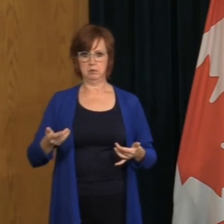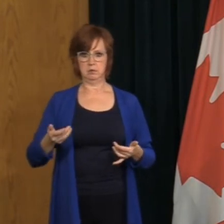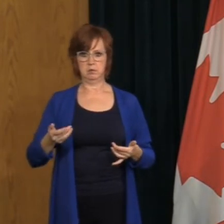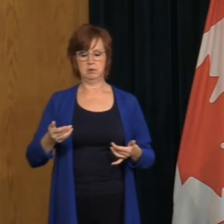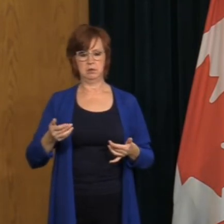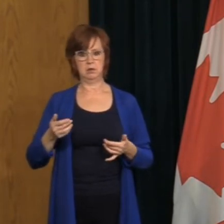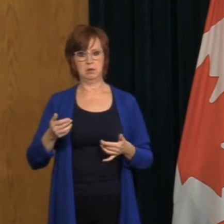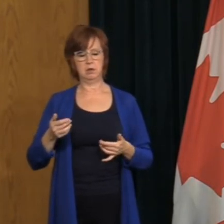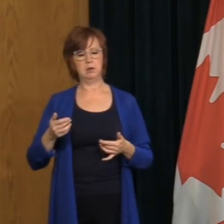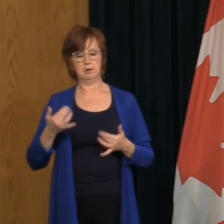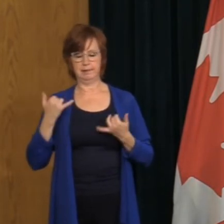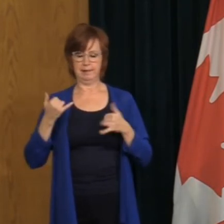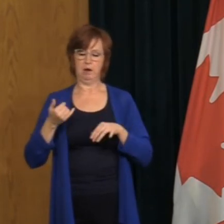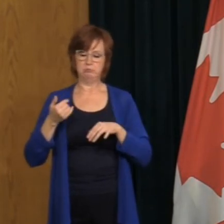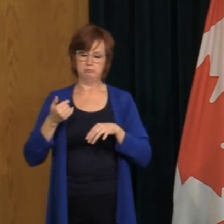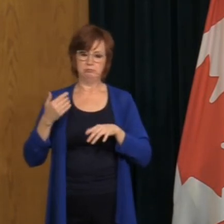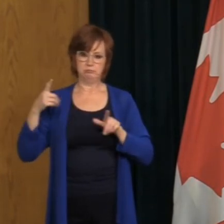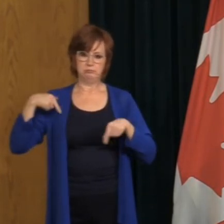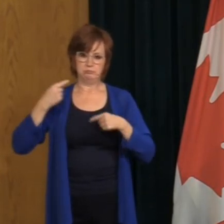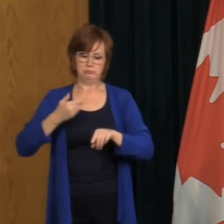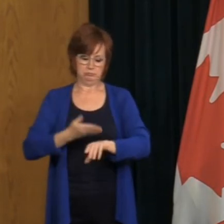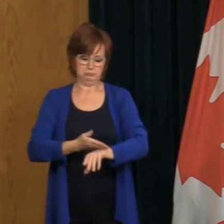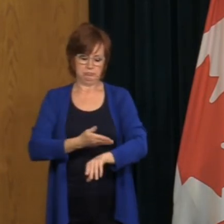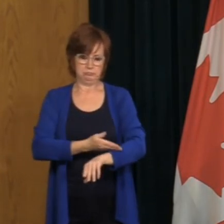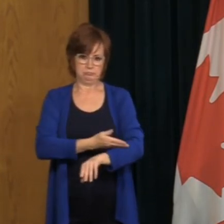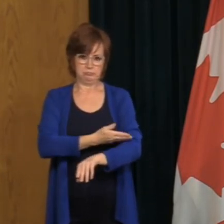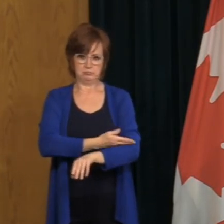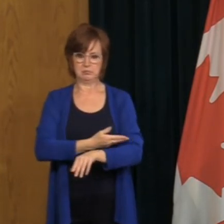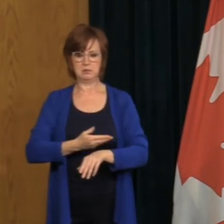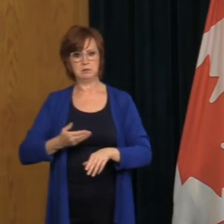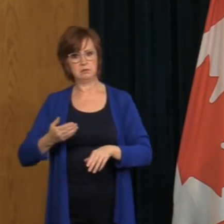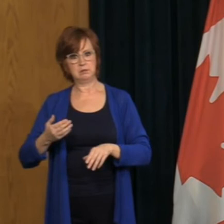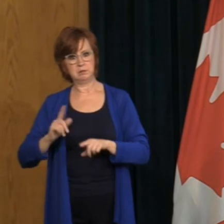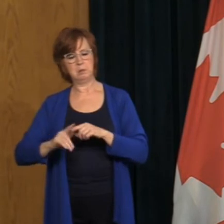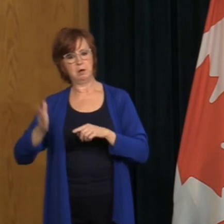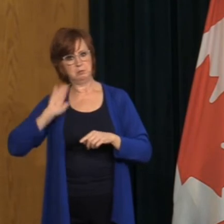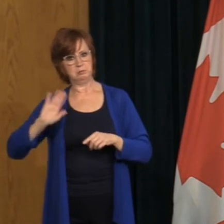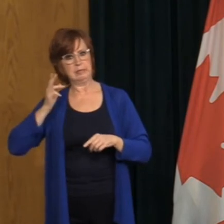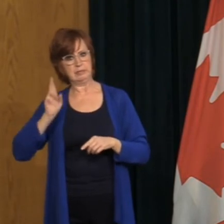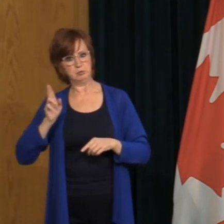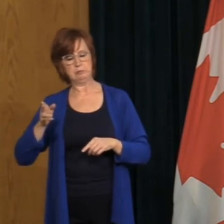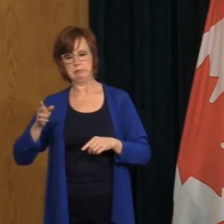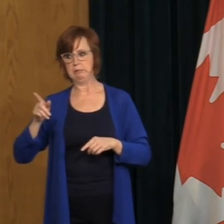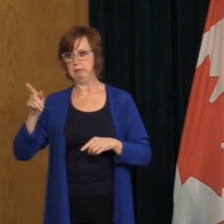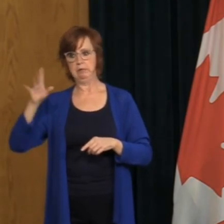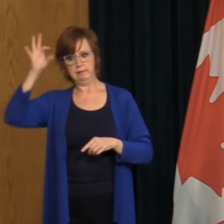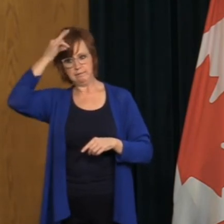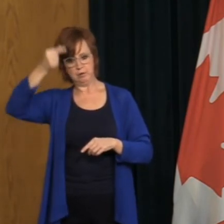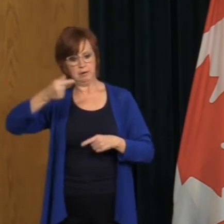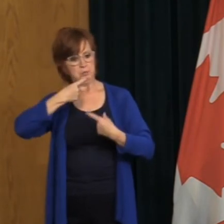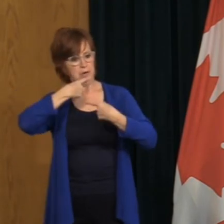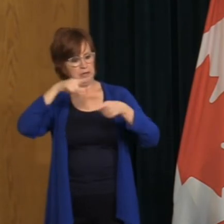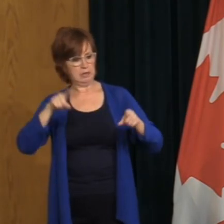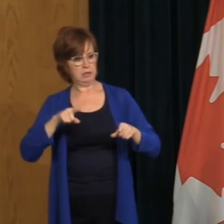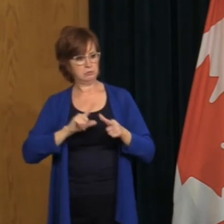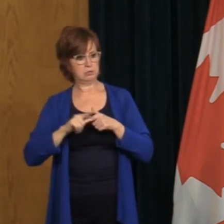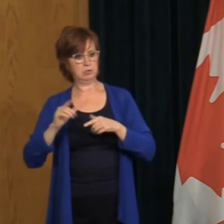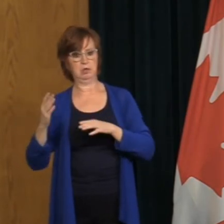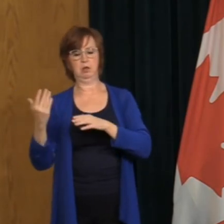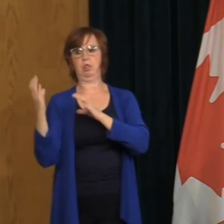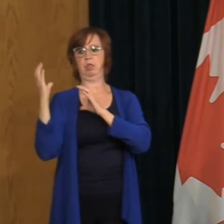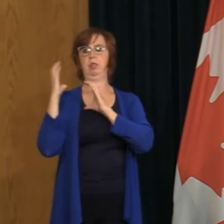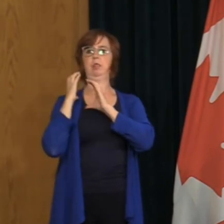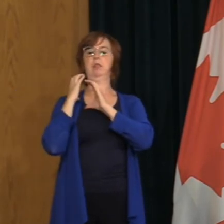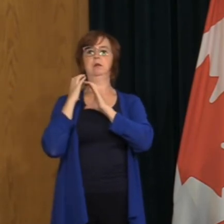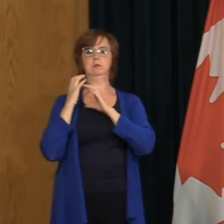announced and then the province is required to either administer it or to participate financially. So as if this is a